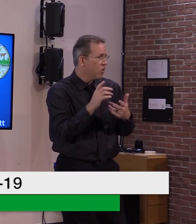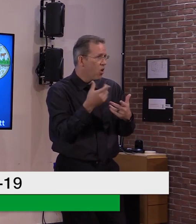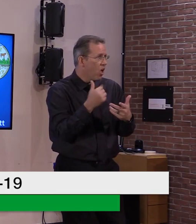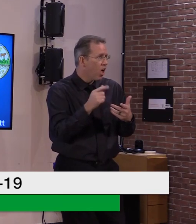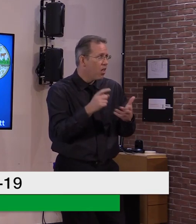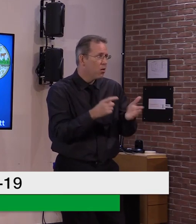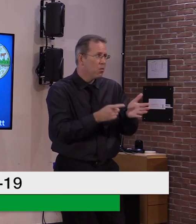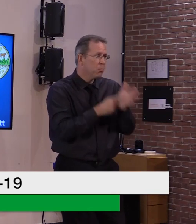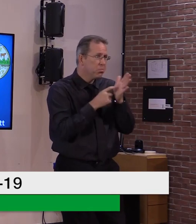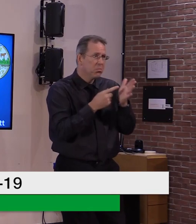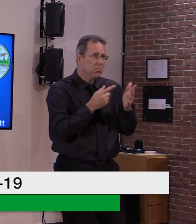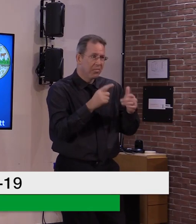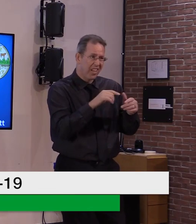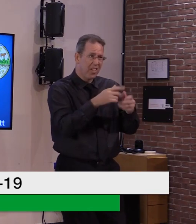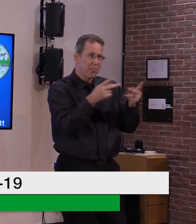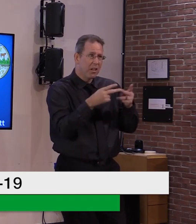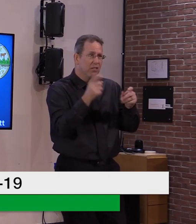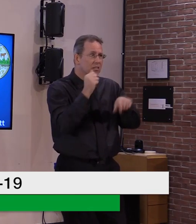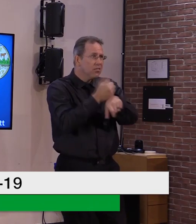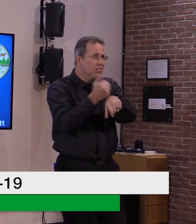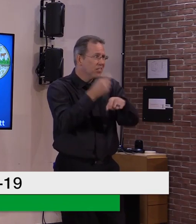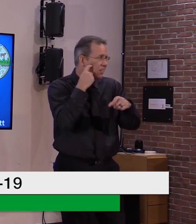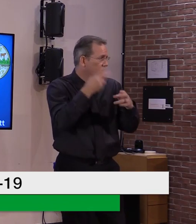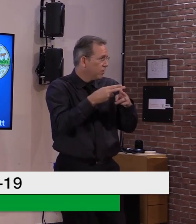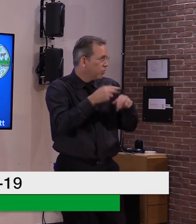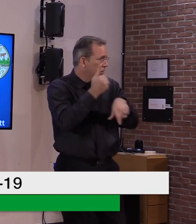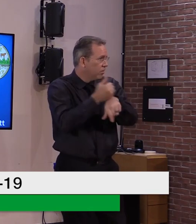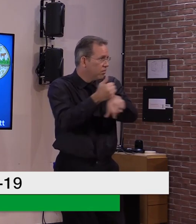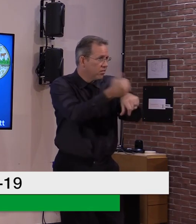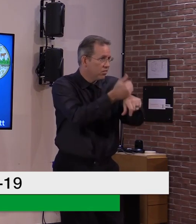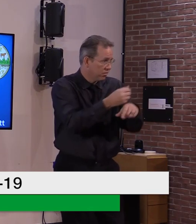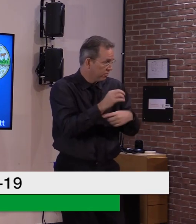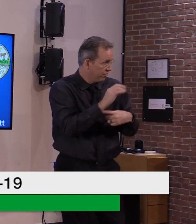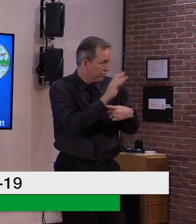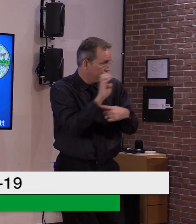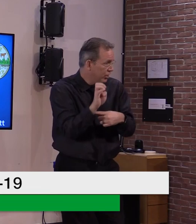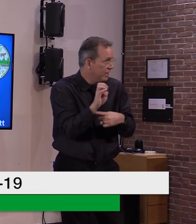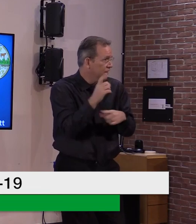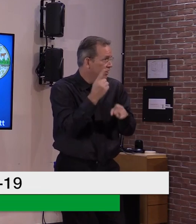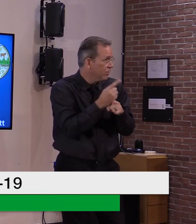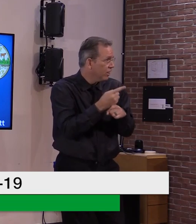charge to the individual for showing up and getting tested